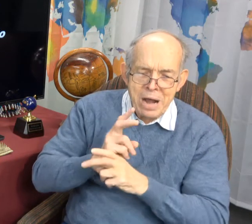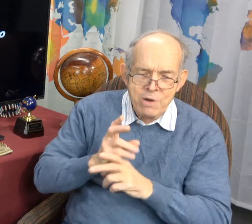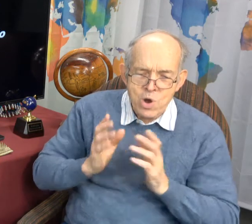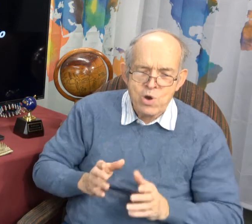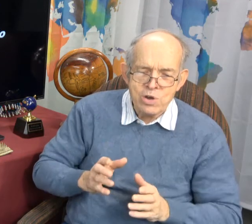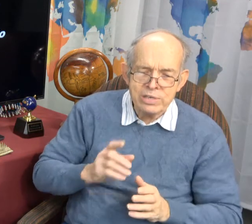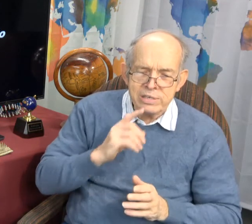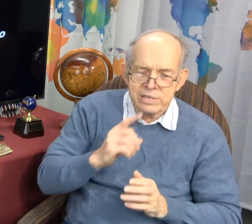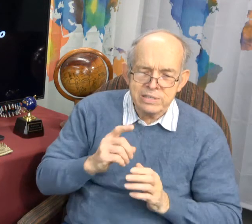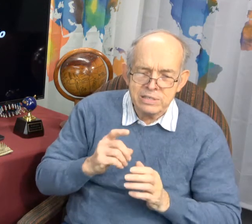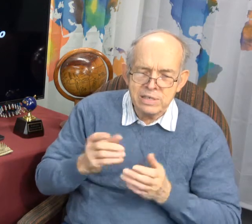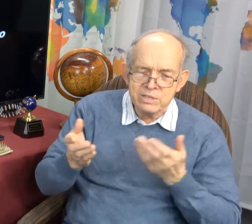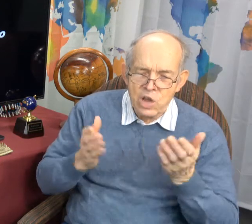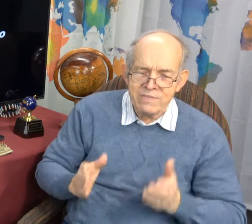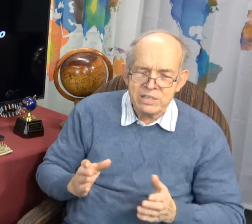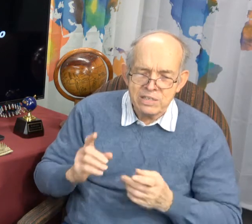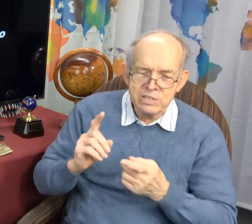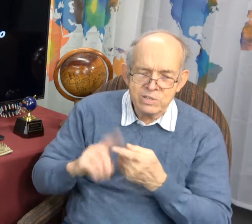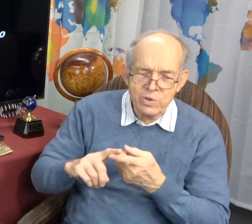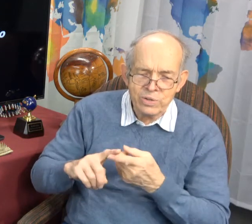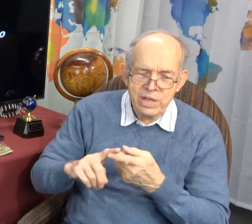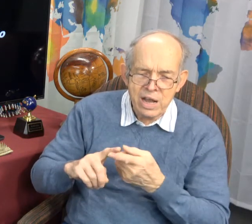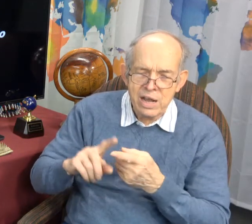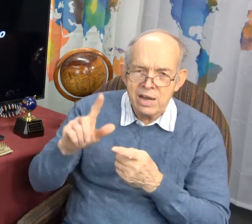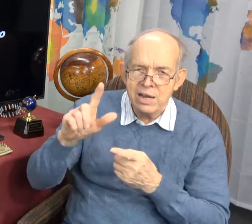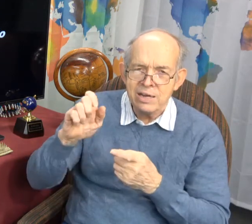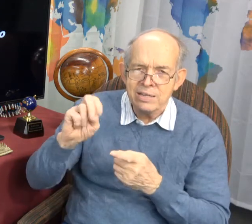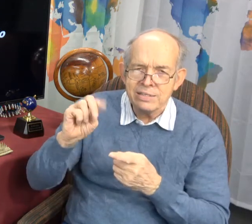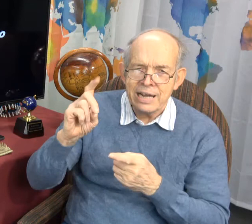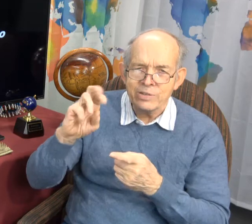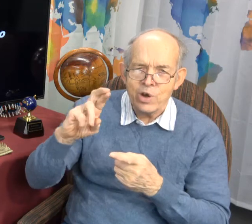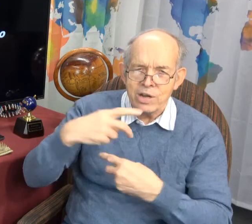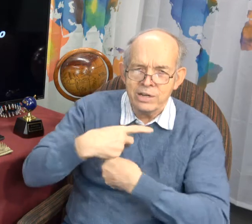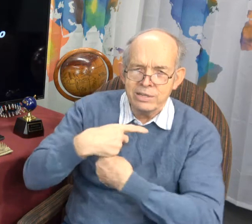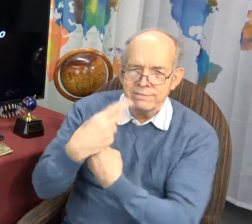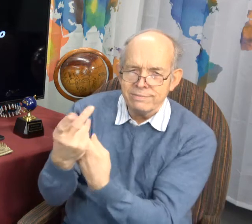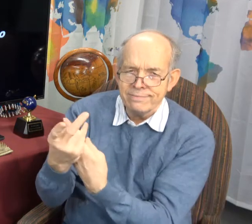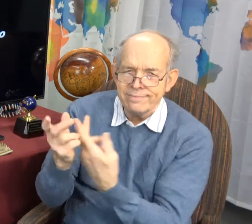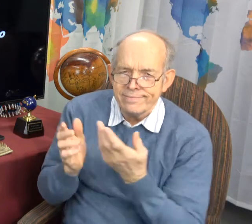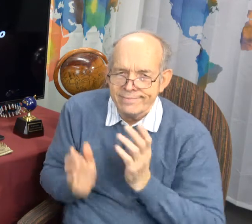barrel is serving to the lender.